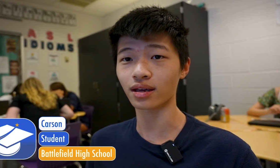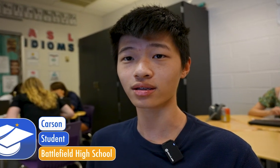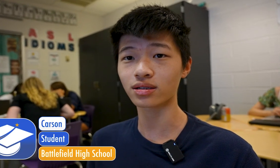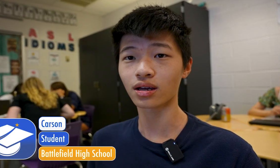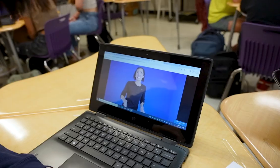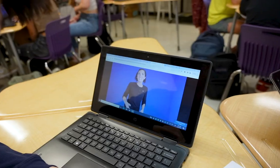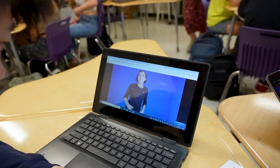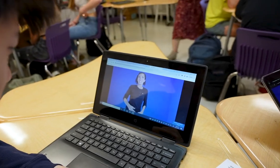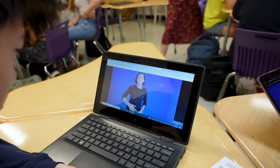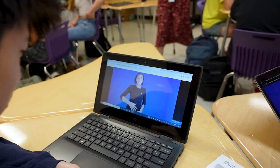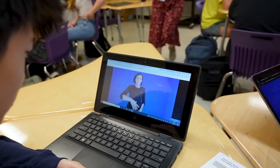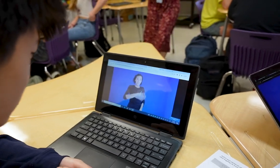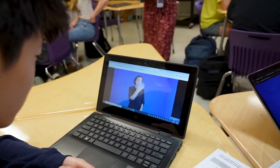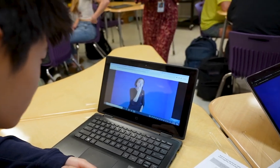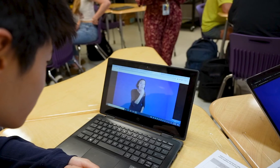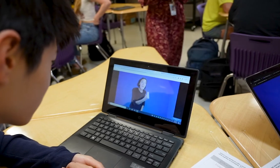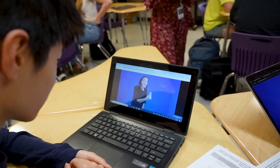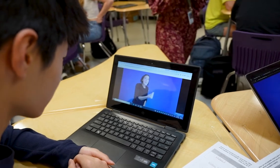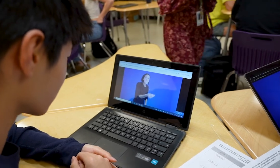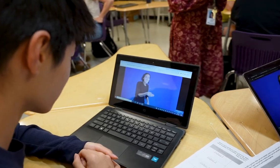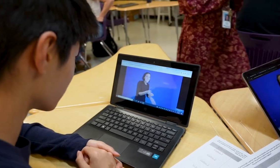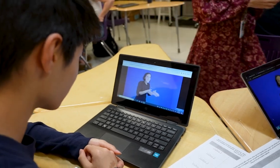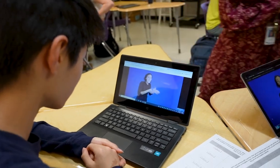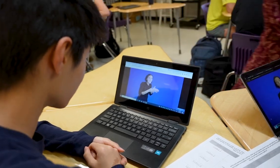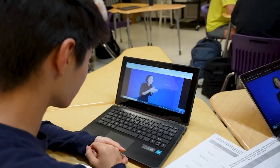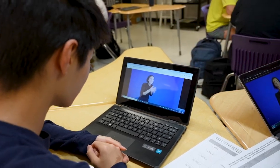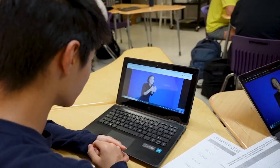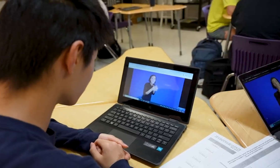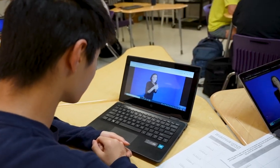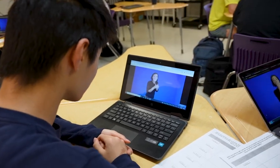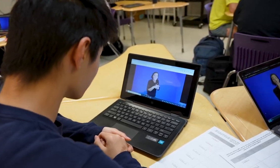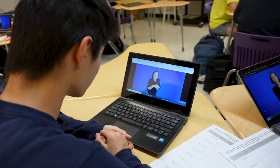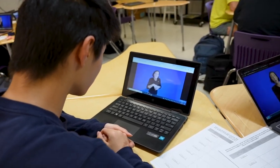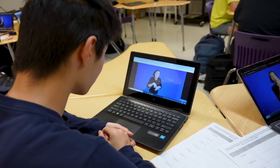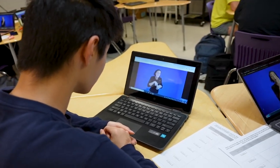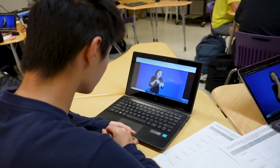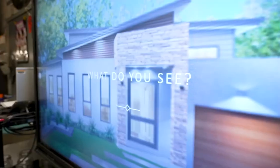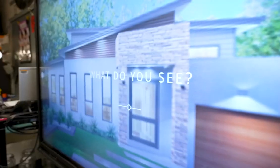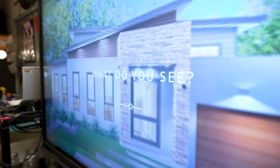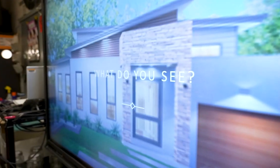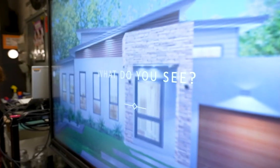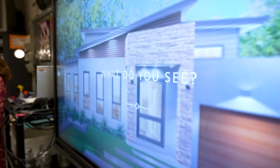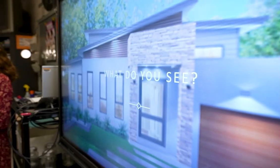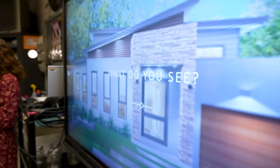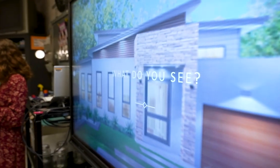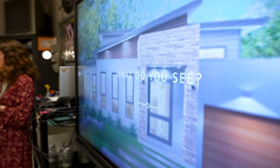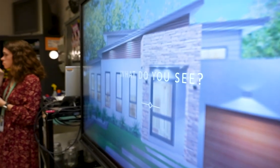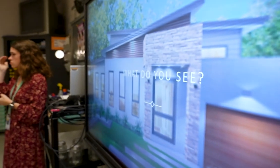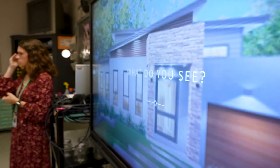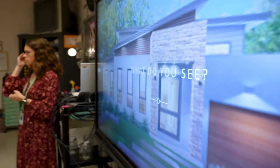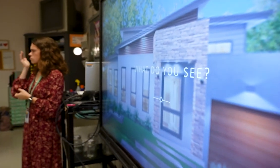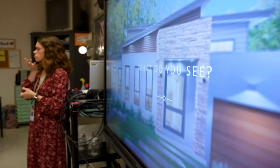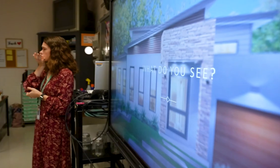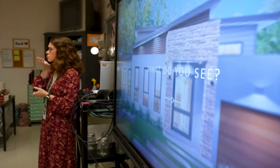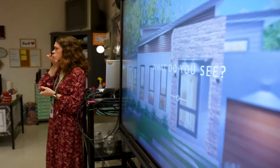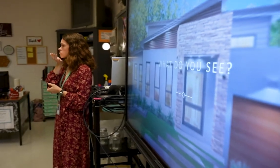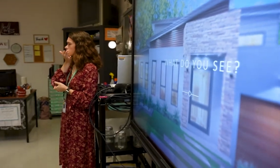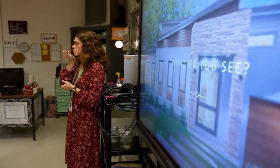think. With Sidelinj, I hope that they will connect with more people, learn completely new things. Whenever I heard that they had ASL here, I thought that that was